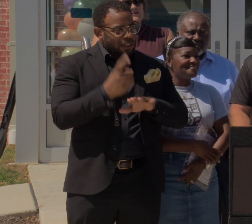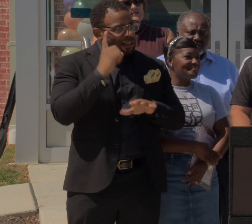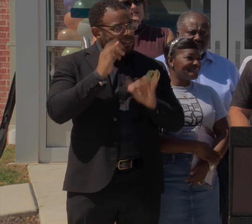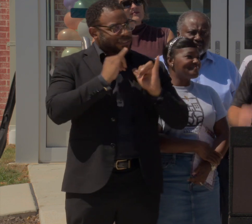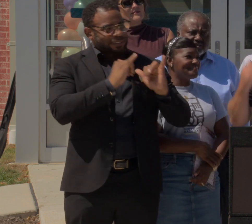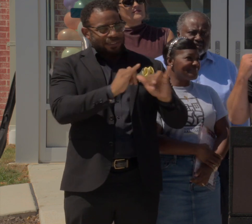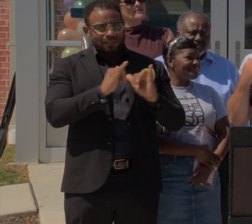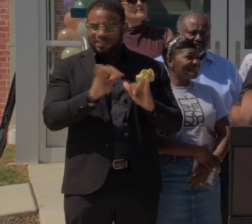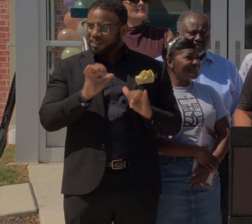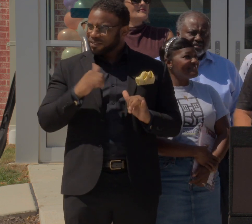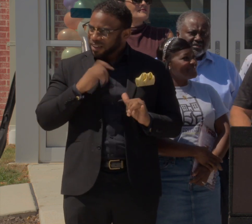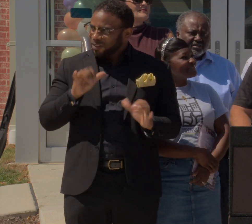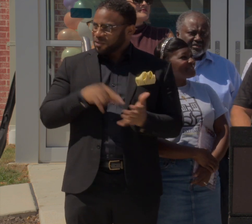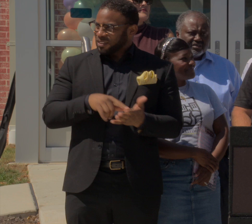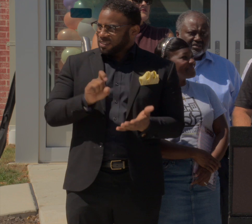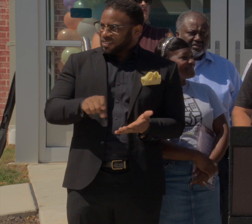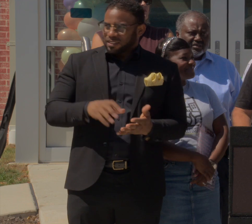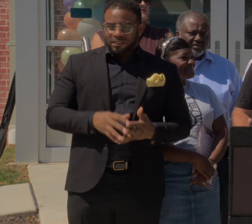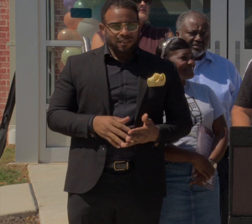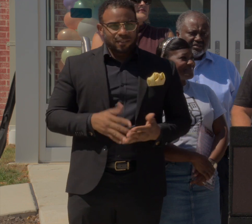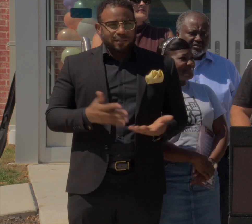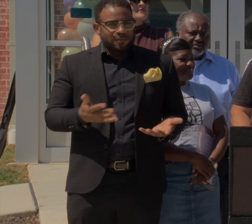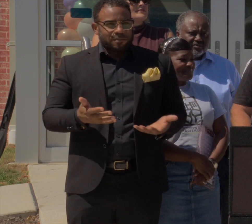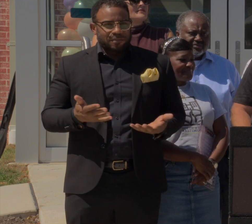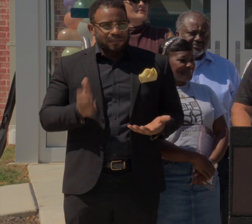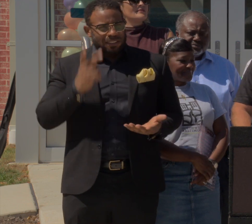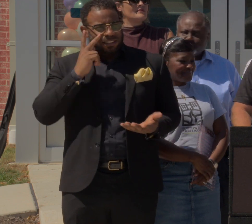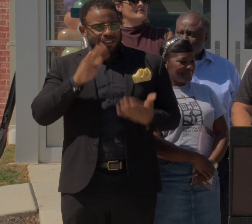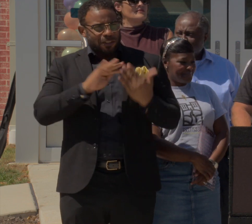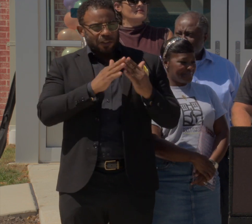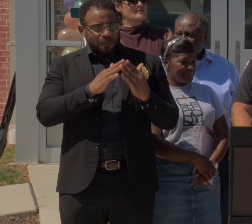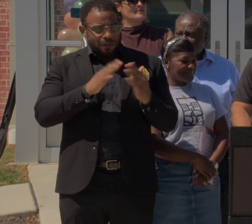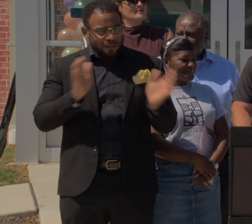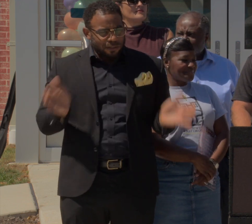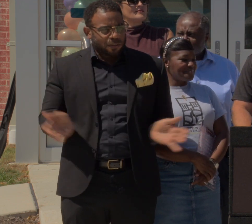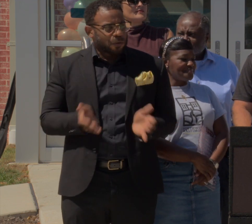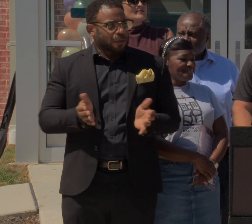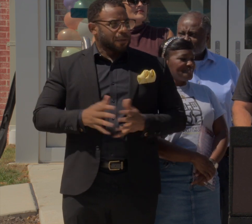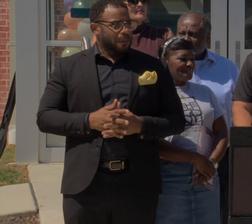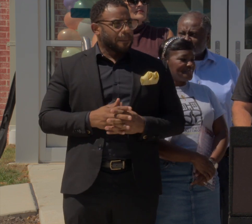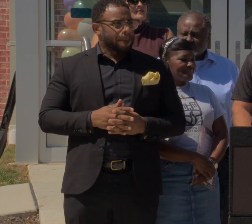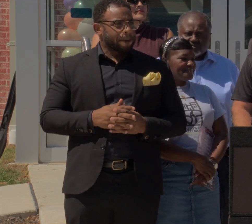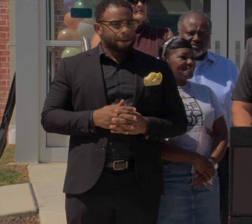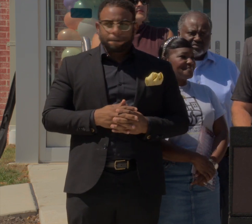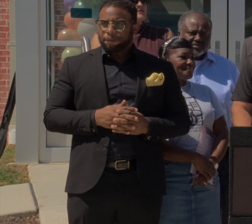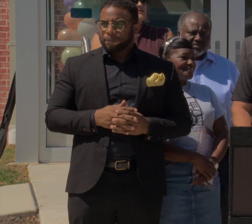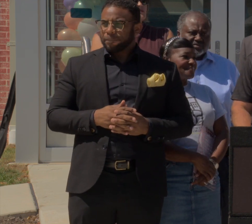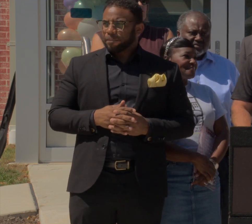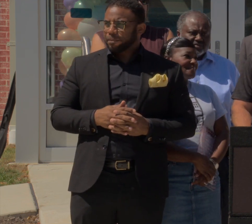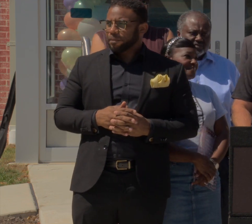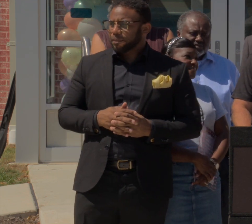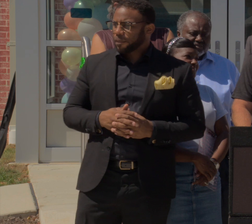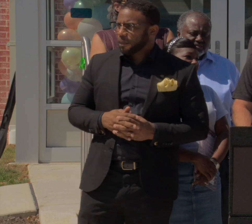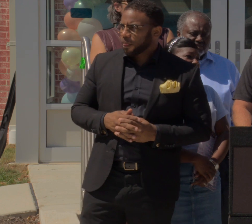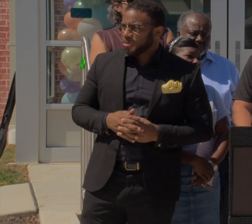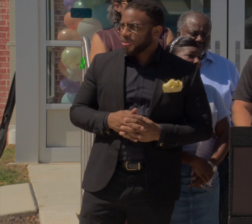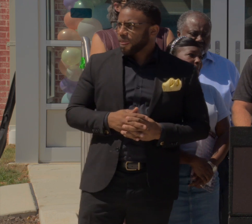things I have, like, we got to do this, and to see the community that is gathered around